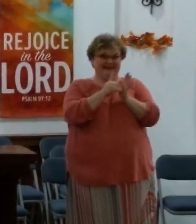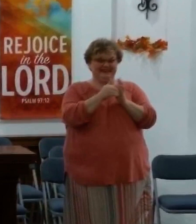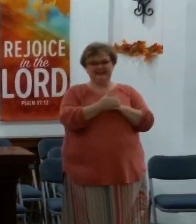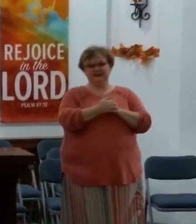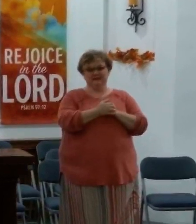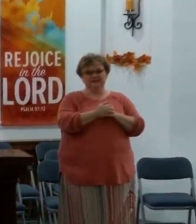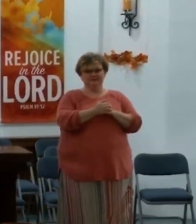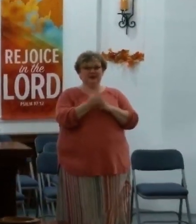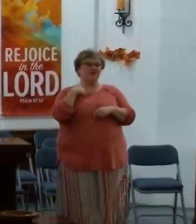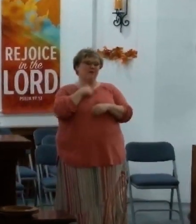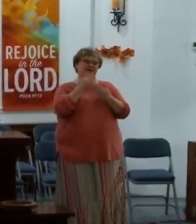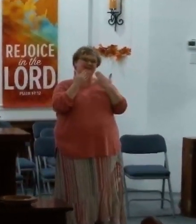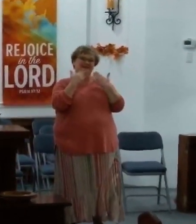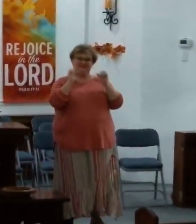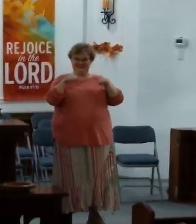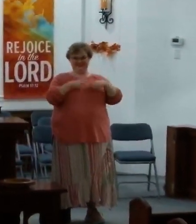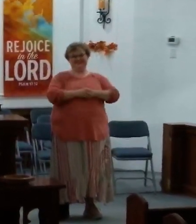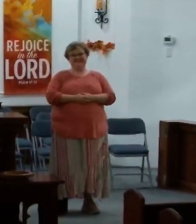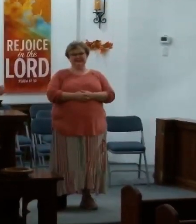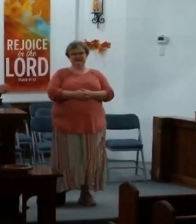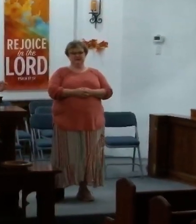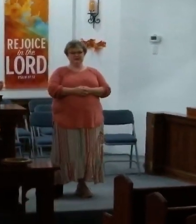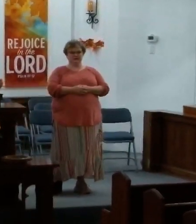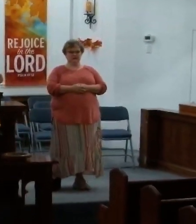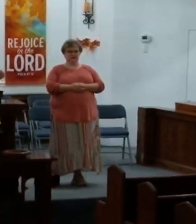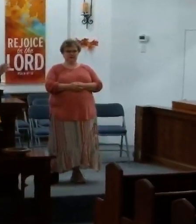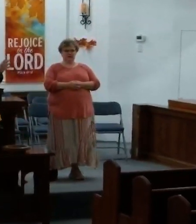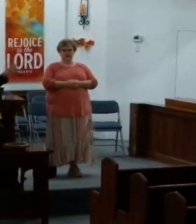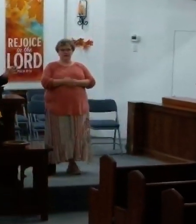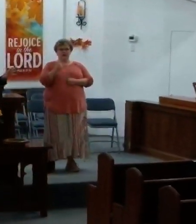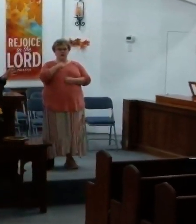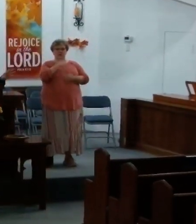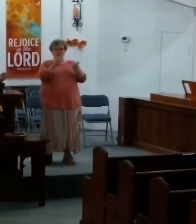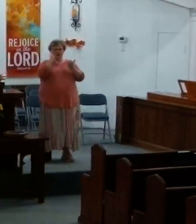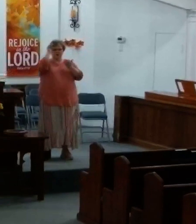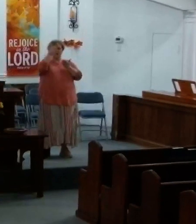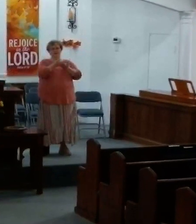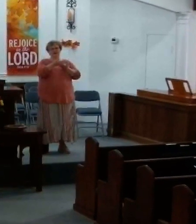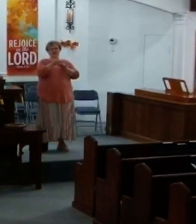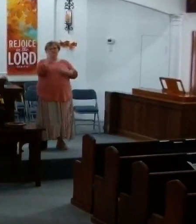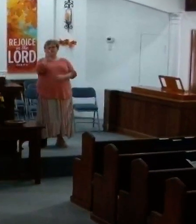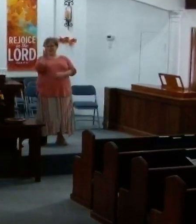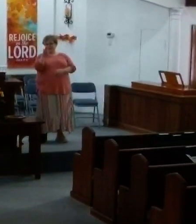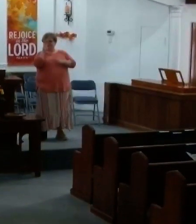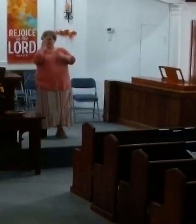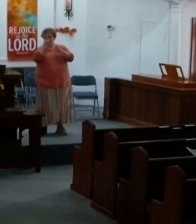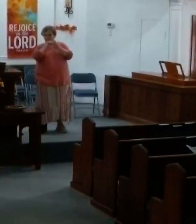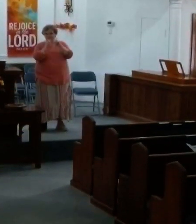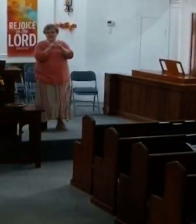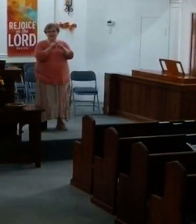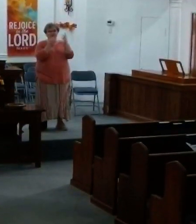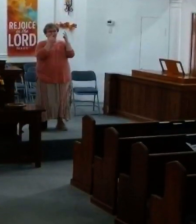we're thankful that they can. We take just a moment to welcome our Facebook friends, and